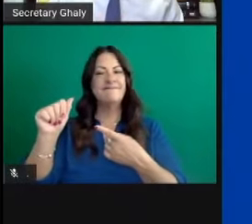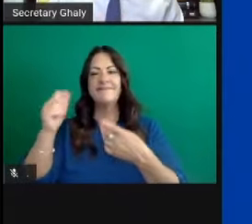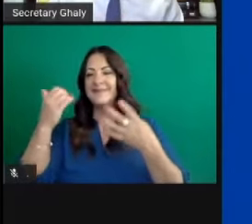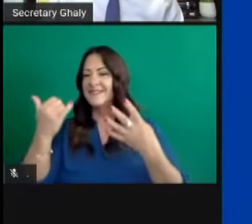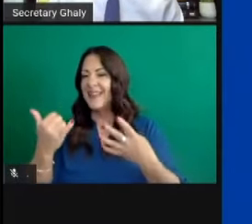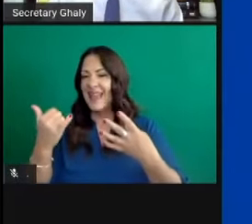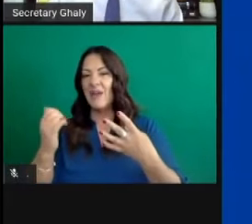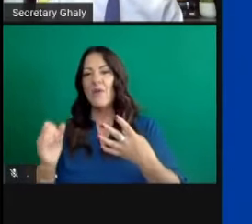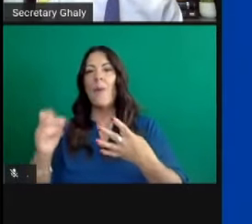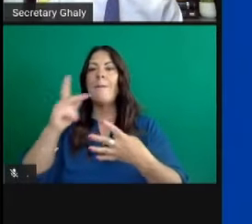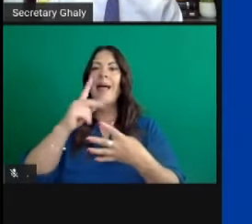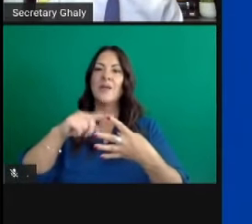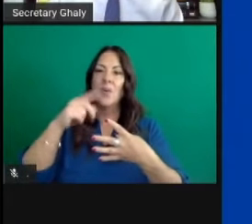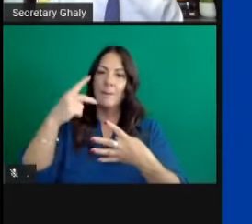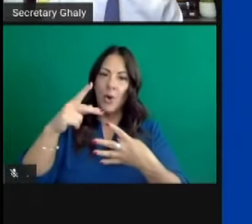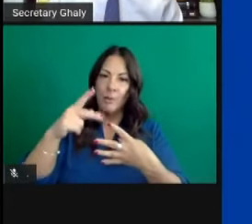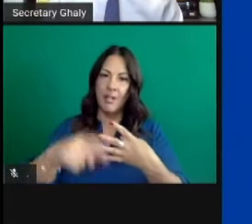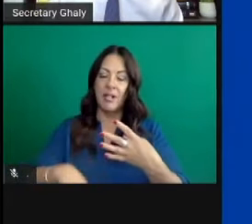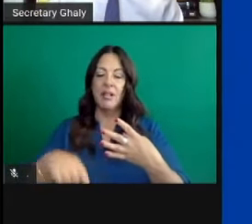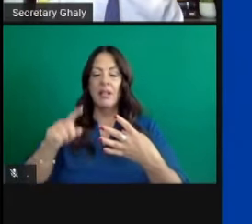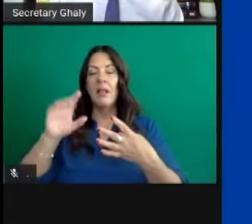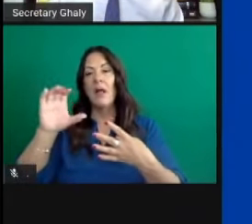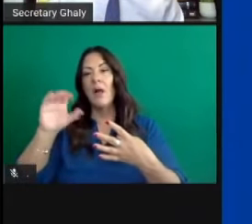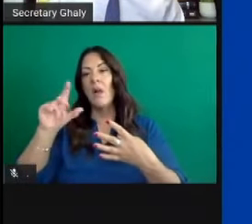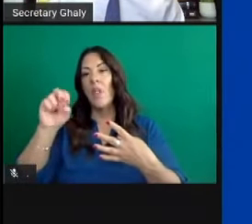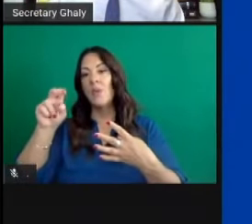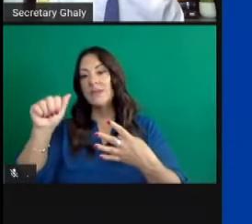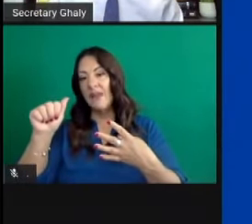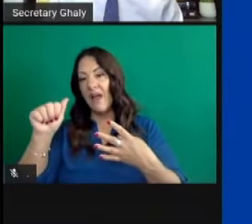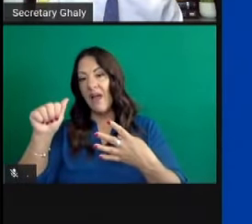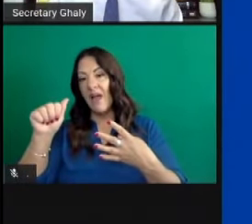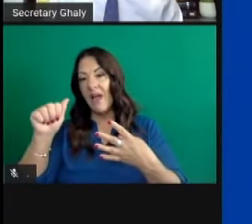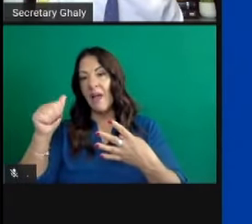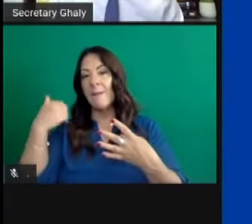working closely with their county leadership, their public health leadership,